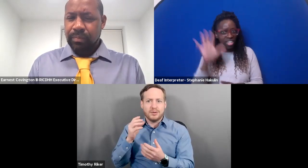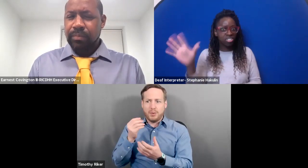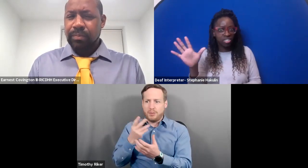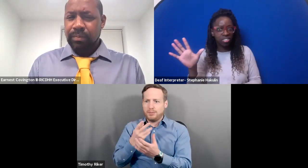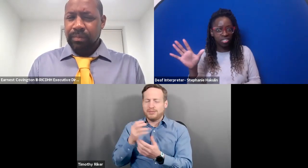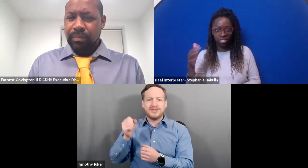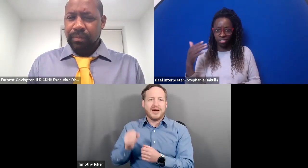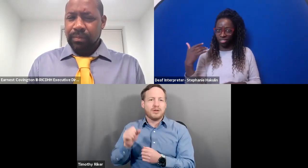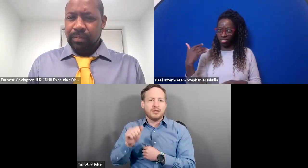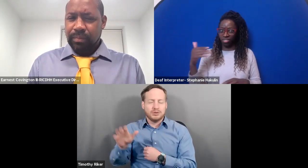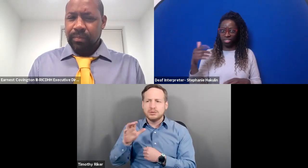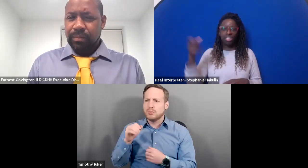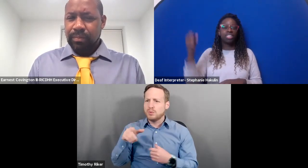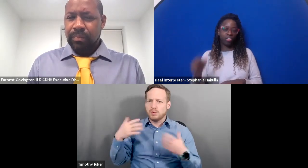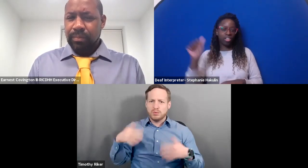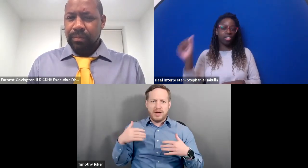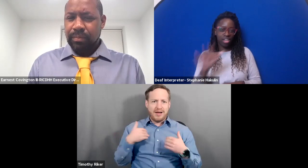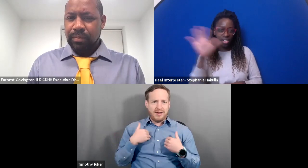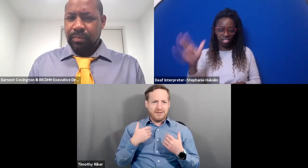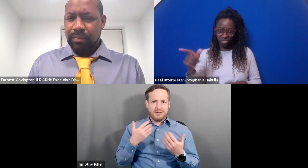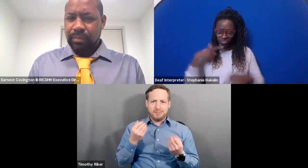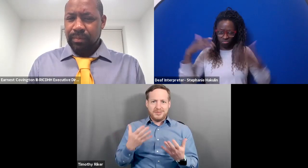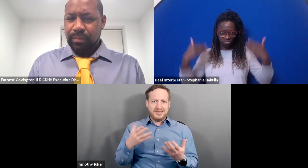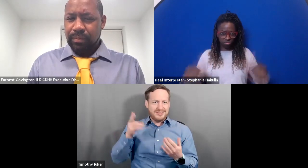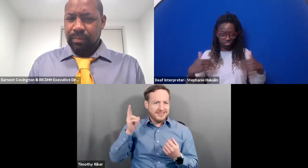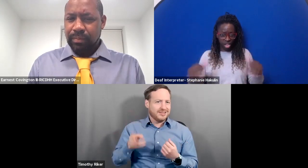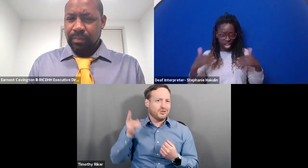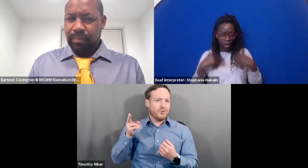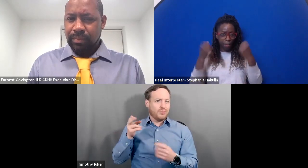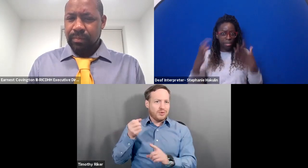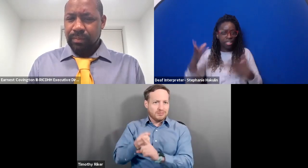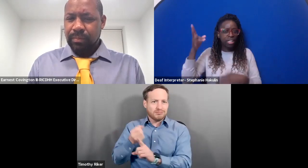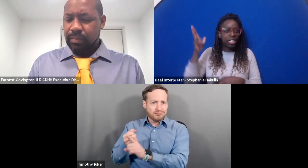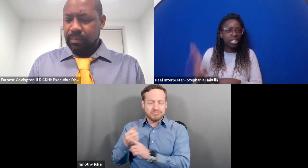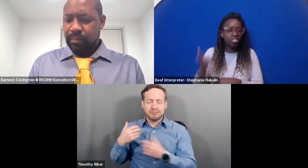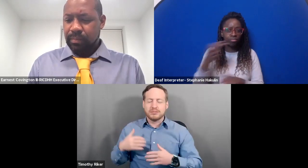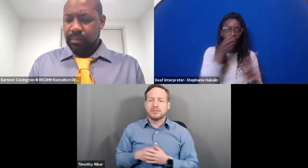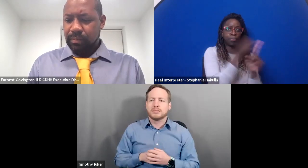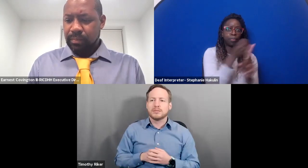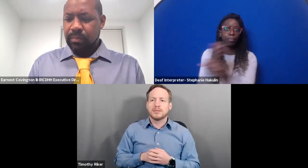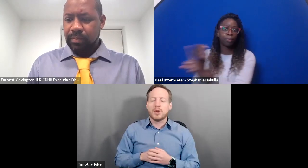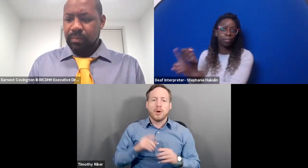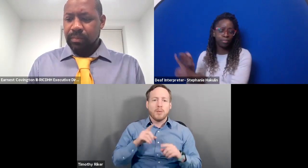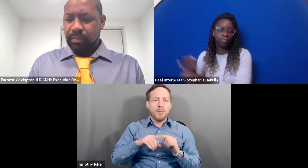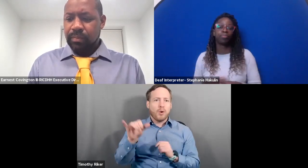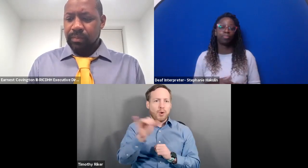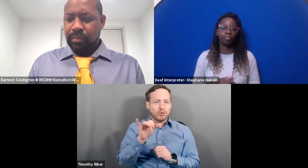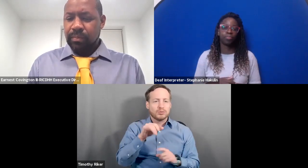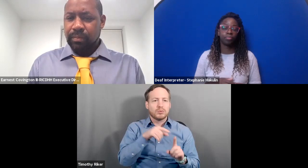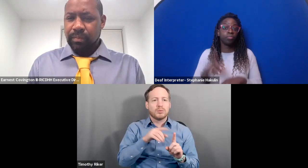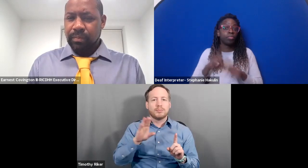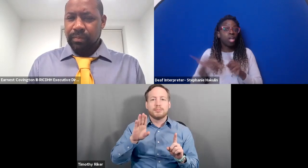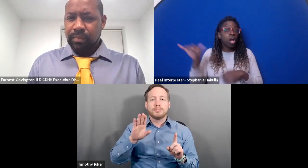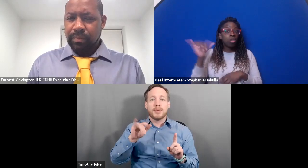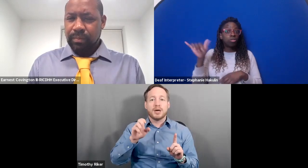person and South Asian person who's been vice president in history. That's record